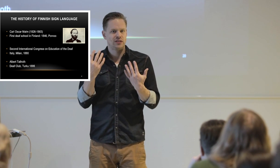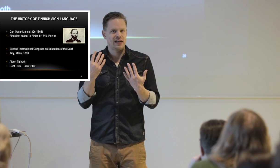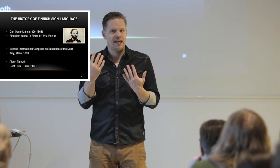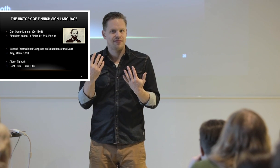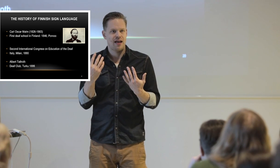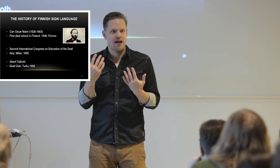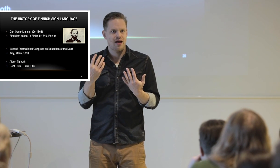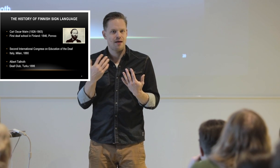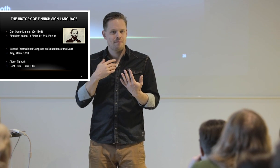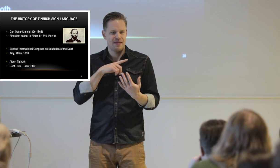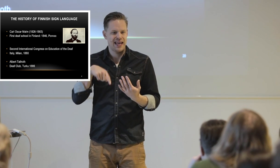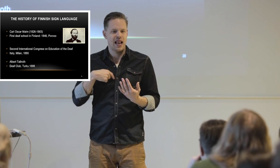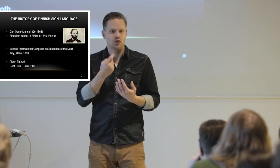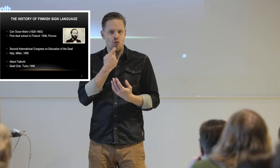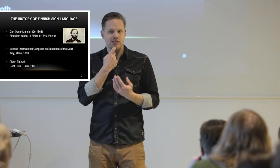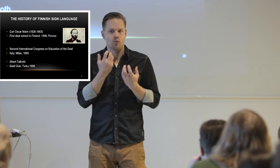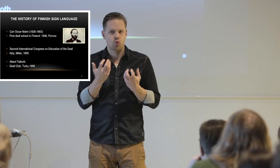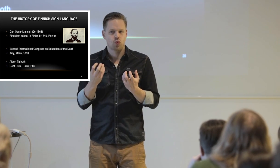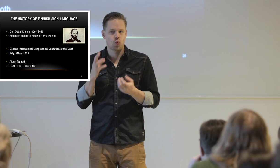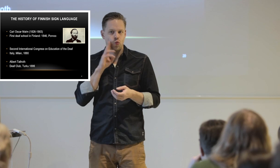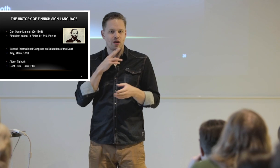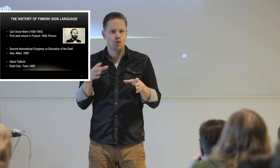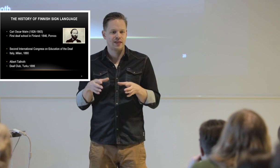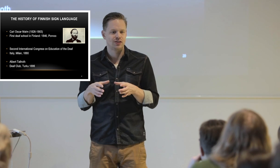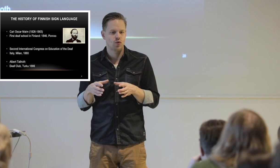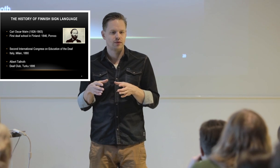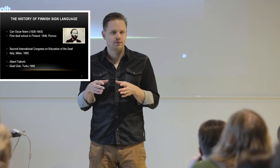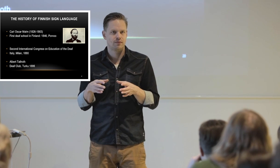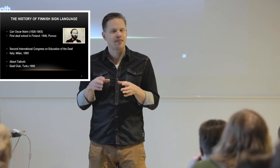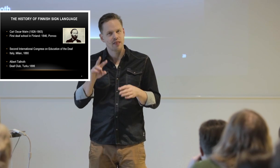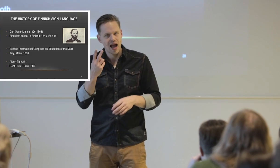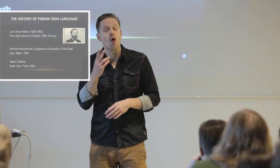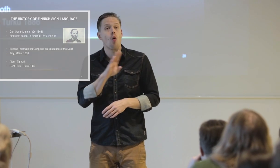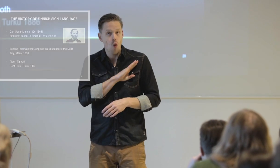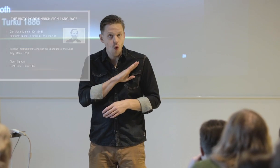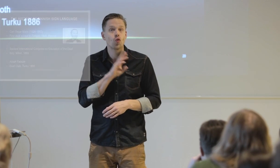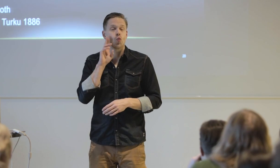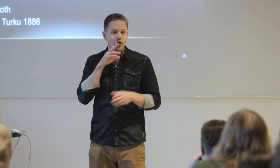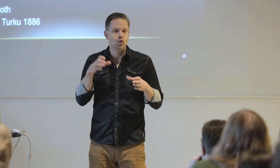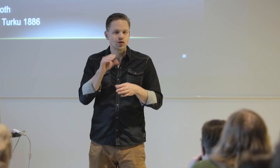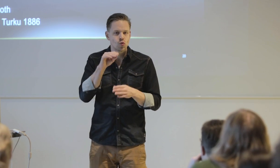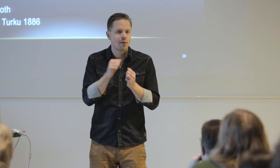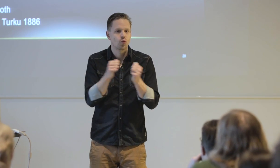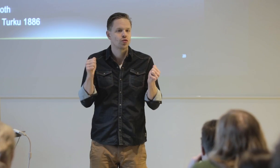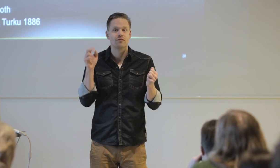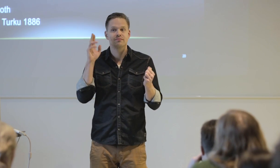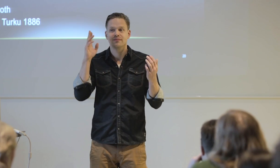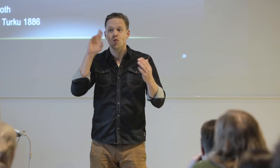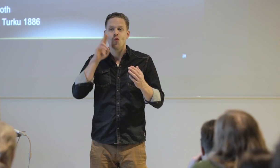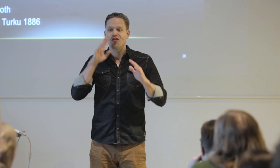And he studied there with deaf people, and he understood that in Finland, we didn't have any deaf community, or that we have a deaf community, but we